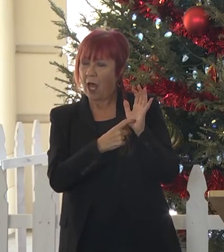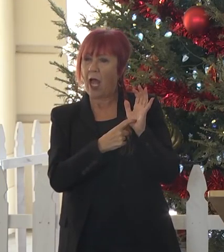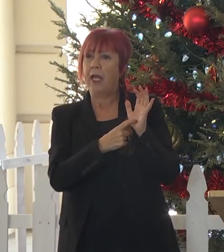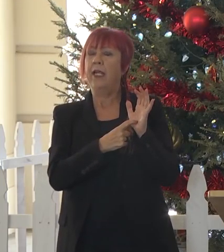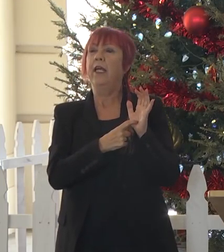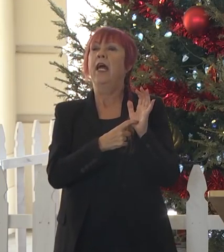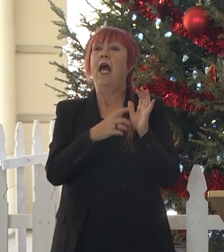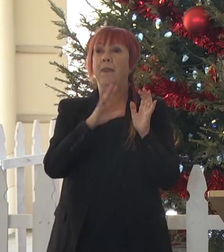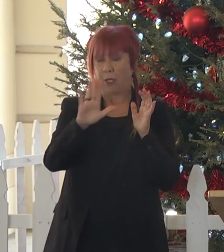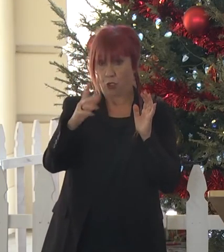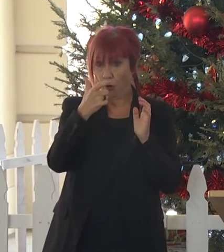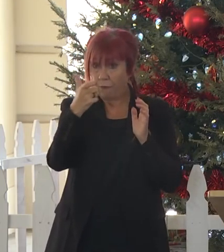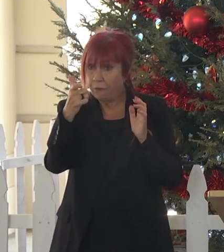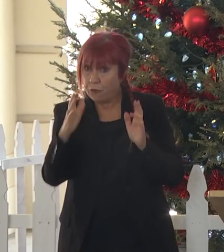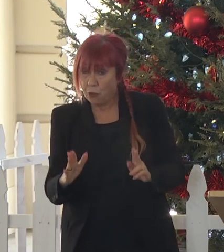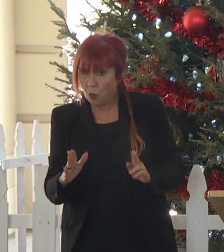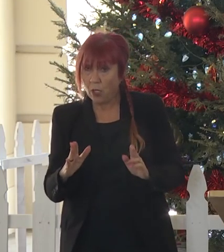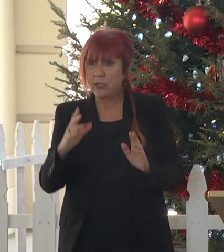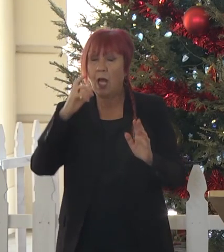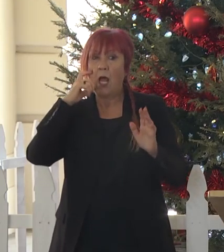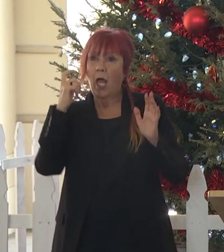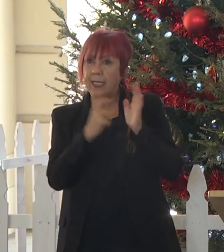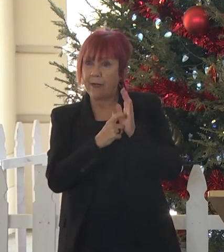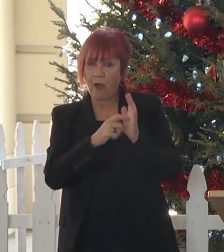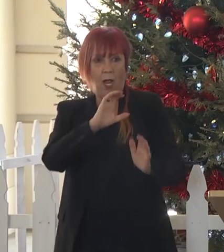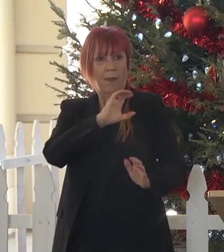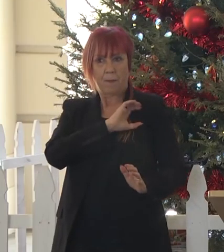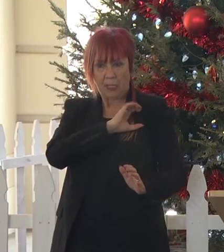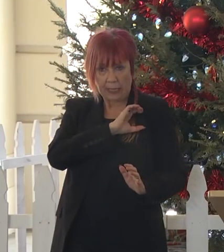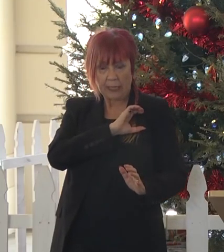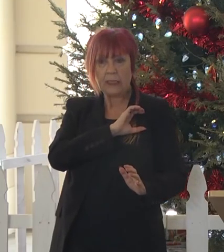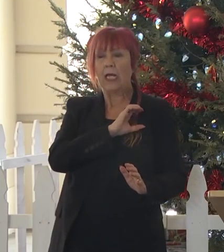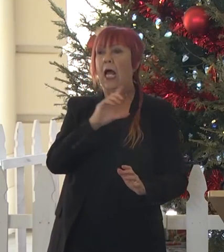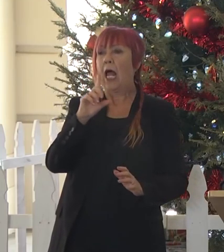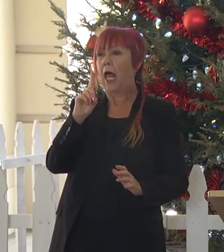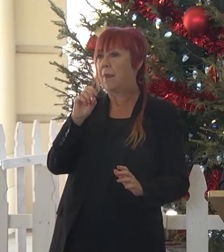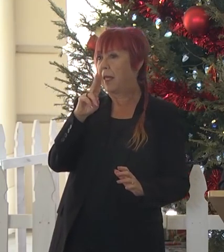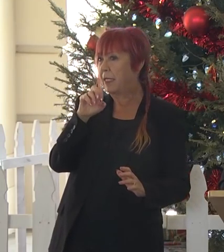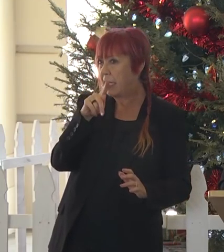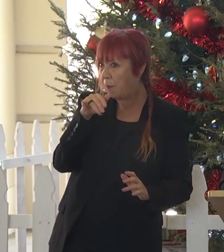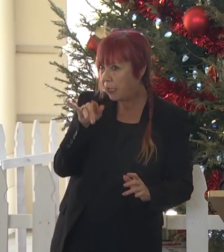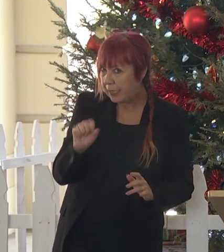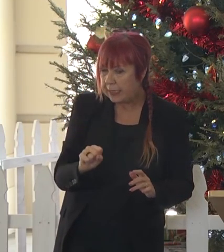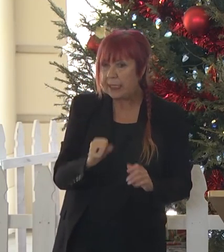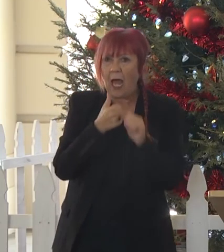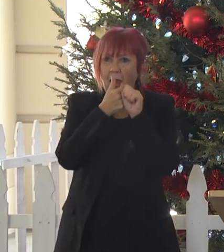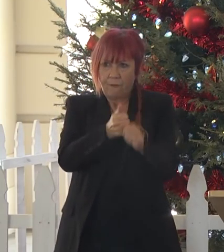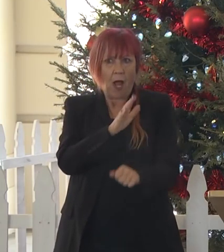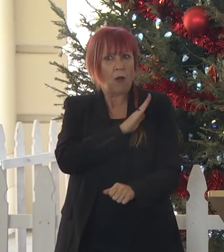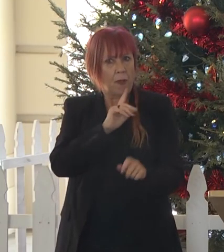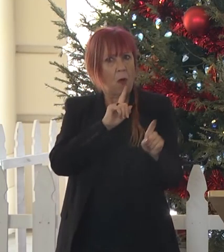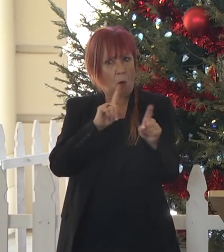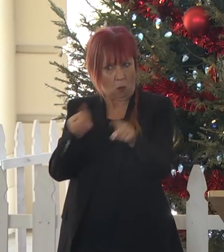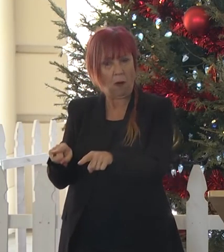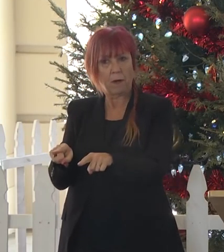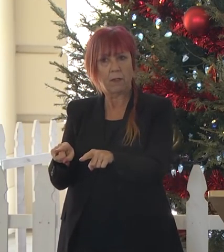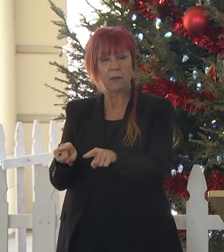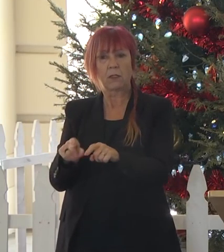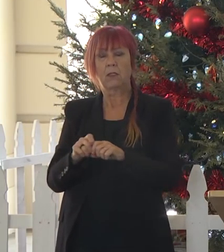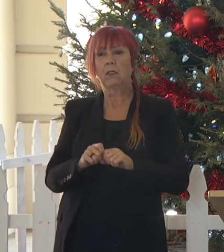your viewers identify your law enforcement officers and uniformed deputies, and you follow directions from those officers and for those